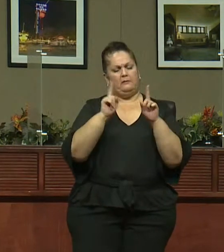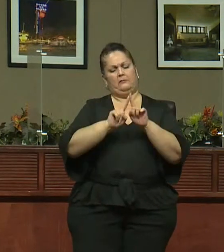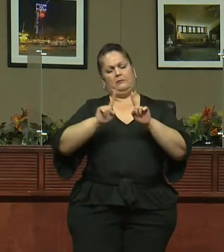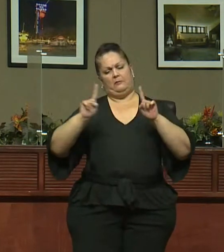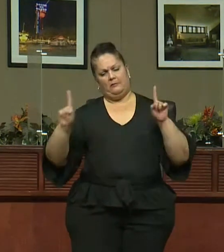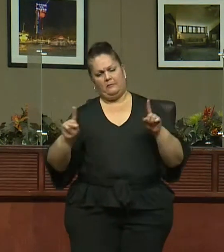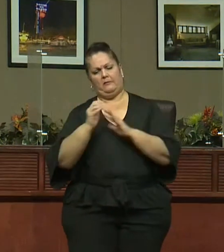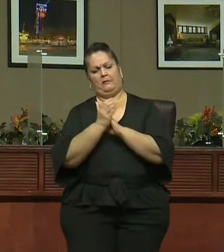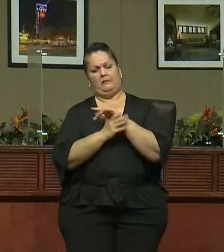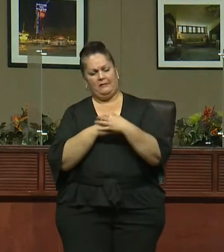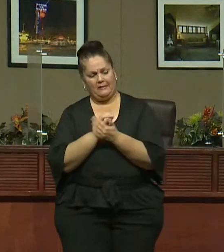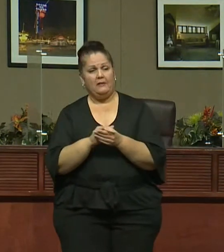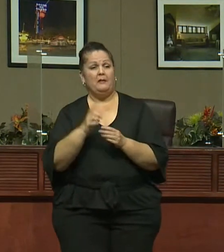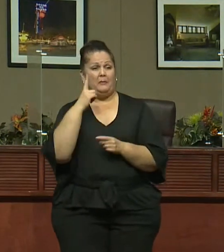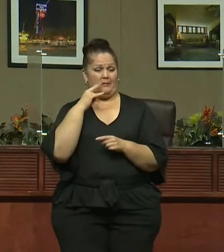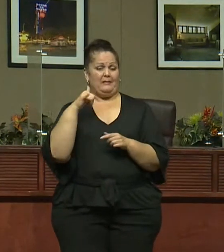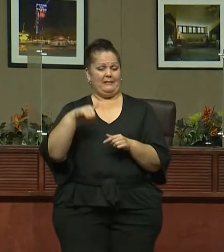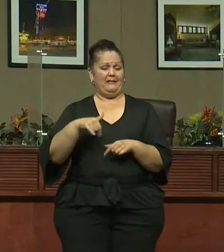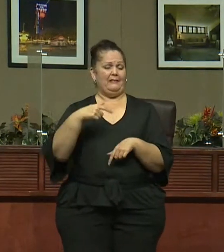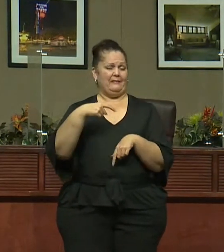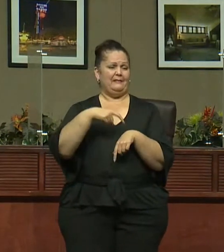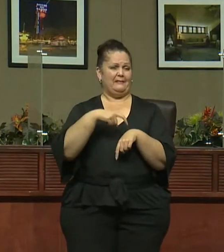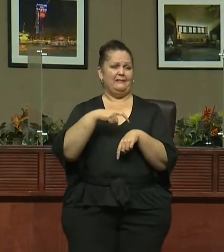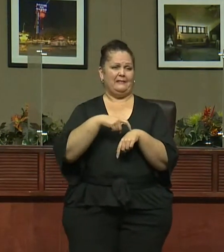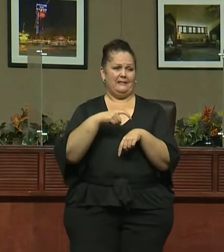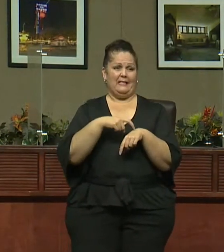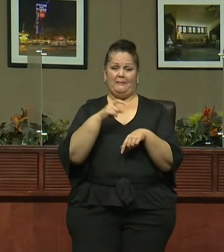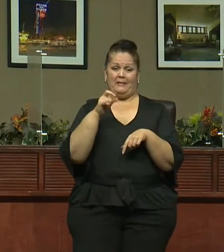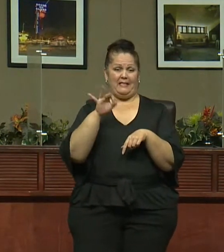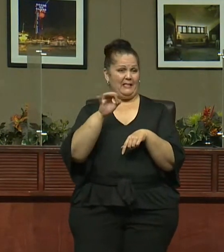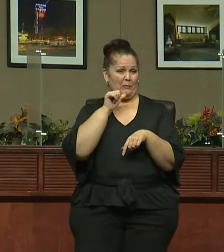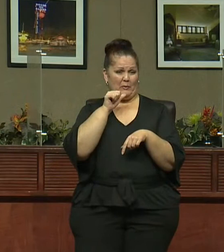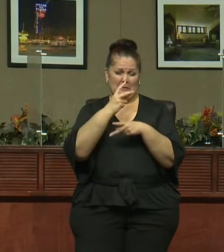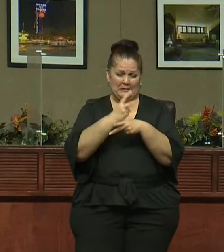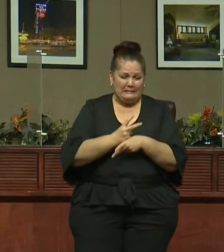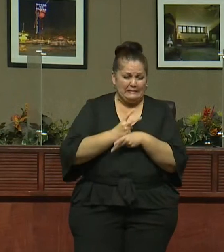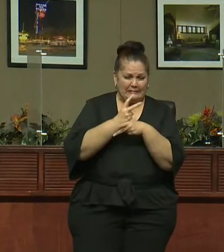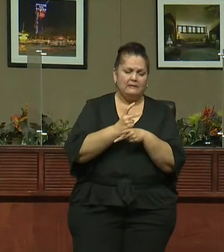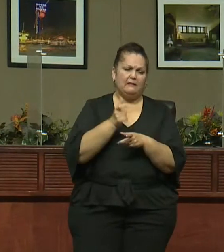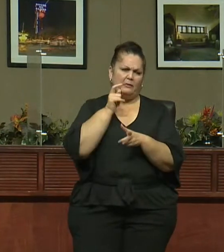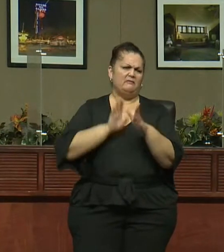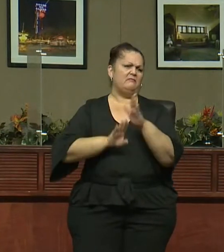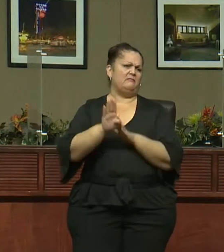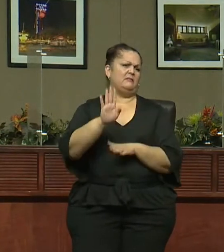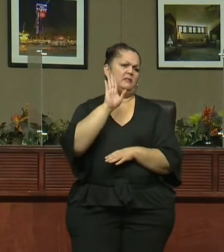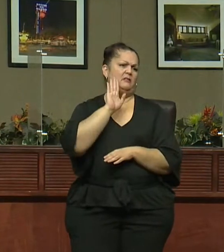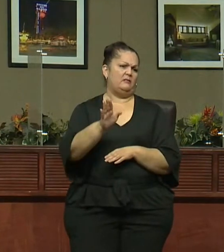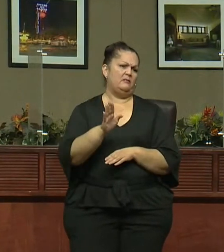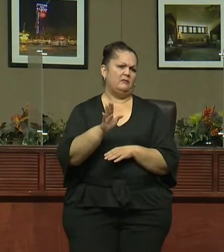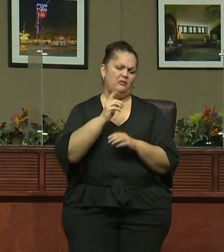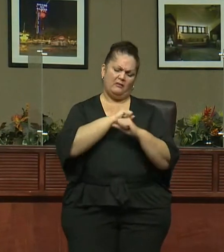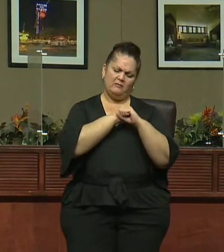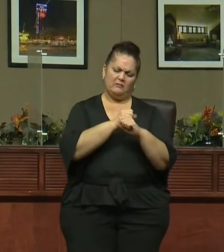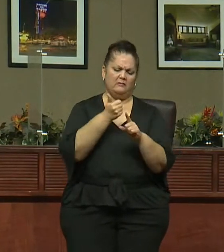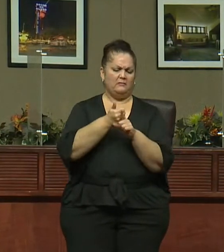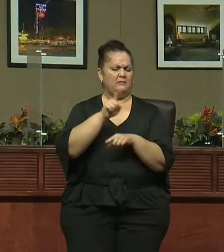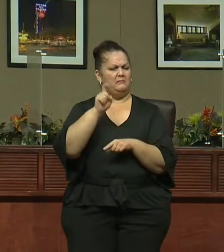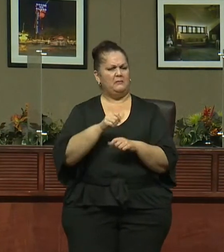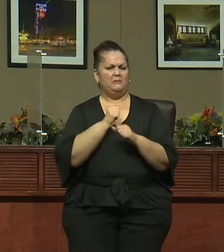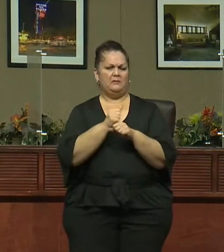we are in a critical phase where this could take off if we don't extreme our measures to protect ourselves and protect others.